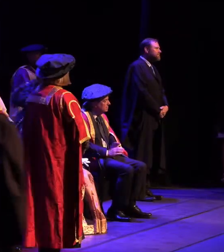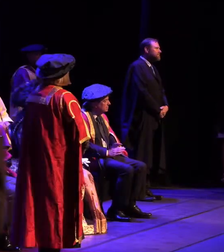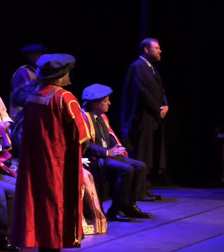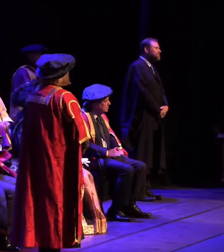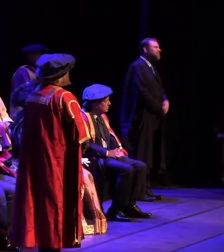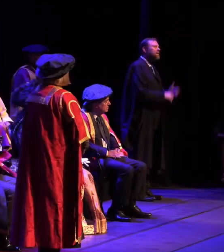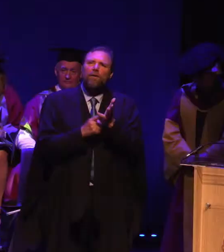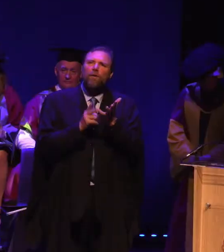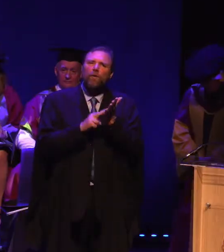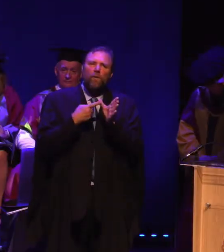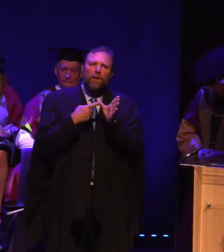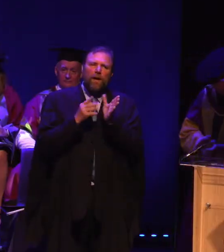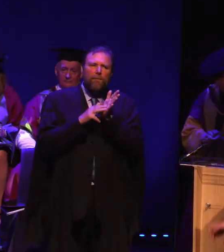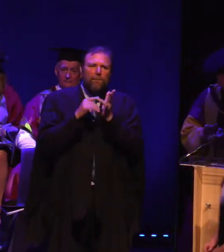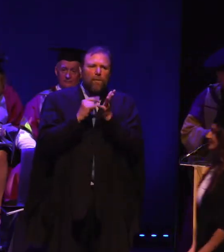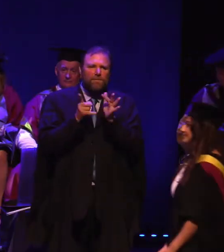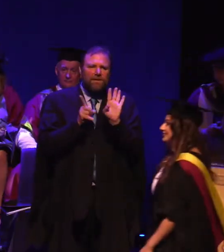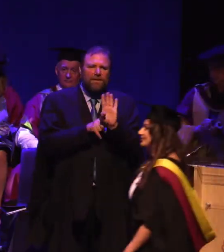Luna Mosley.